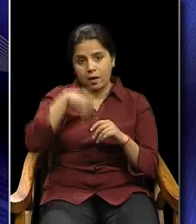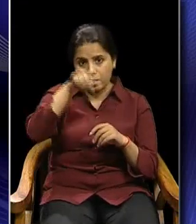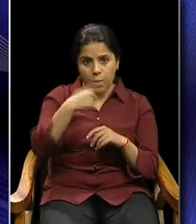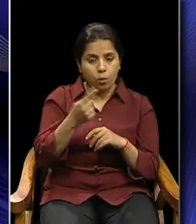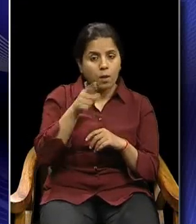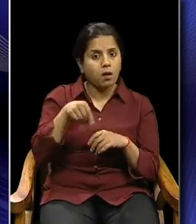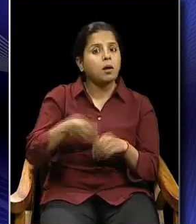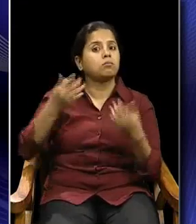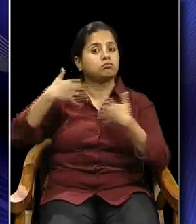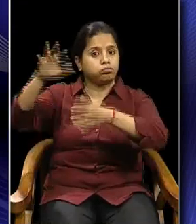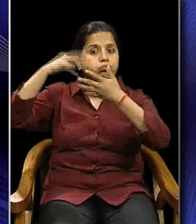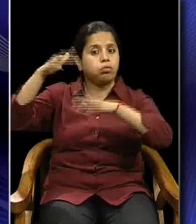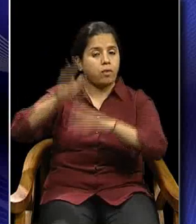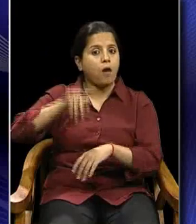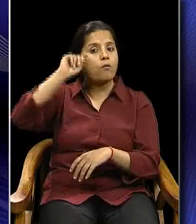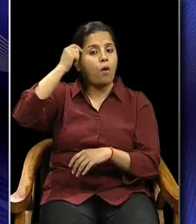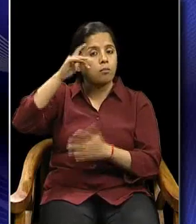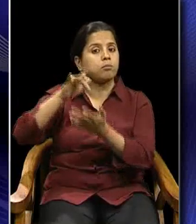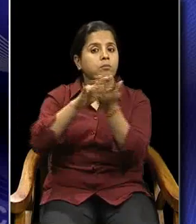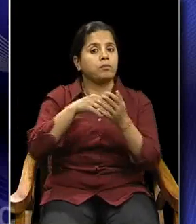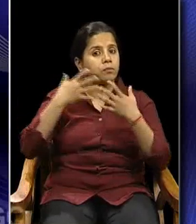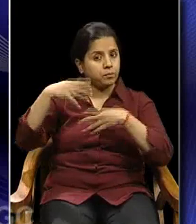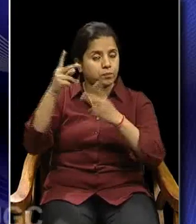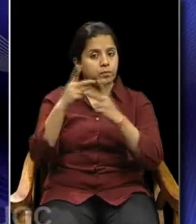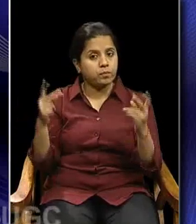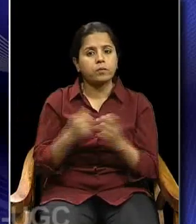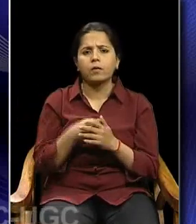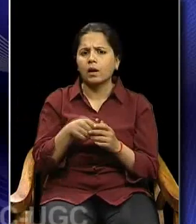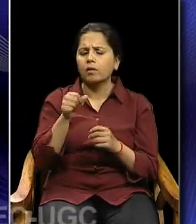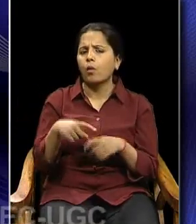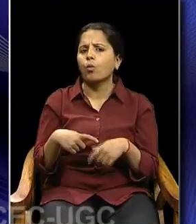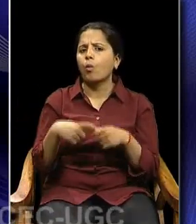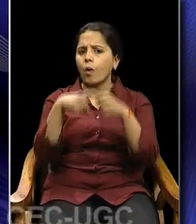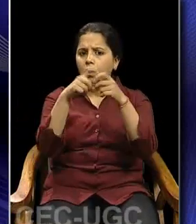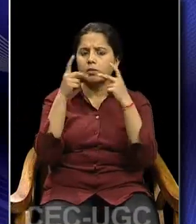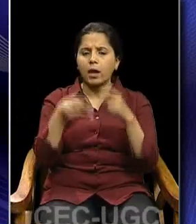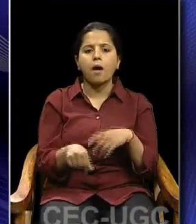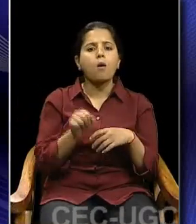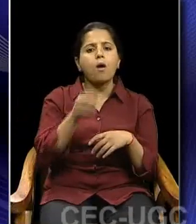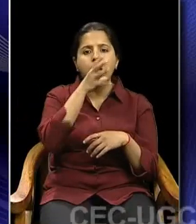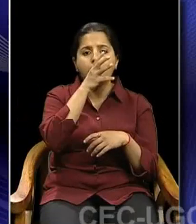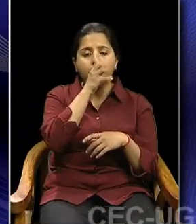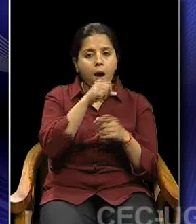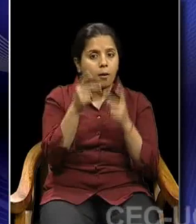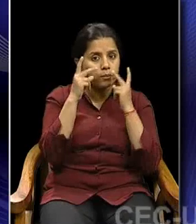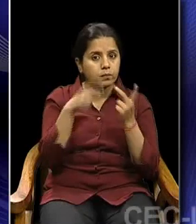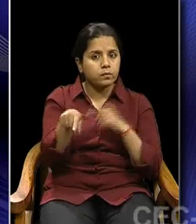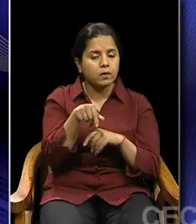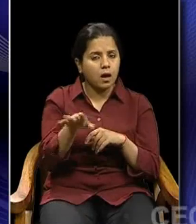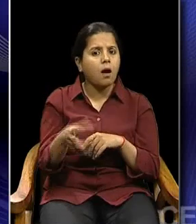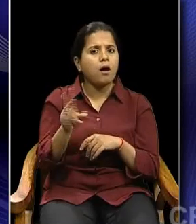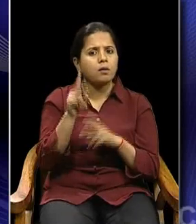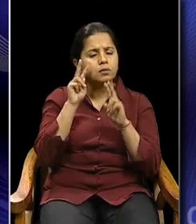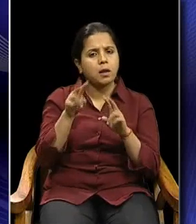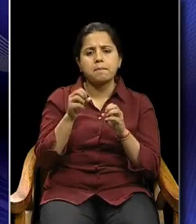is exported as well. And these various qualities of mangoes, they are being in a way revered by